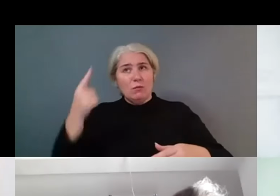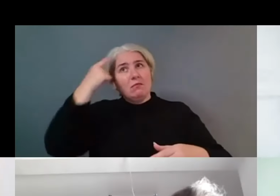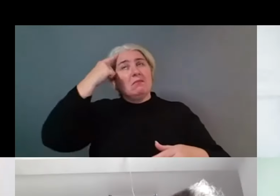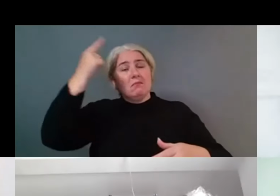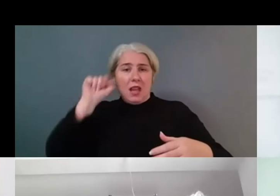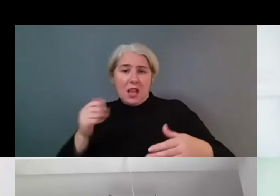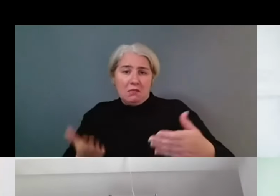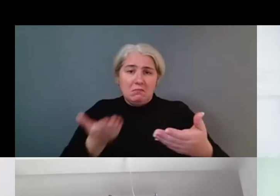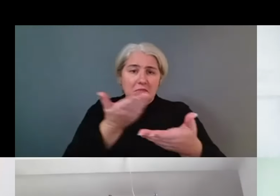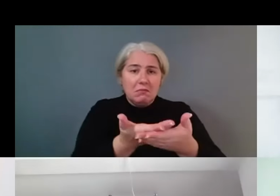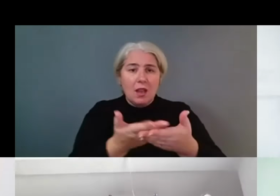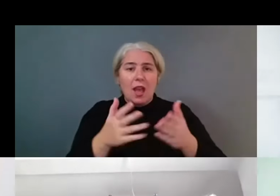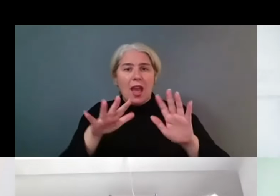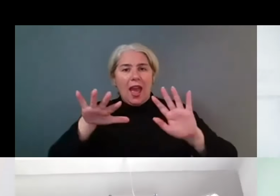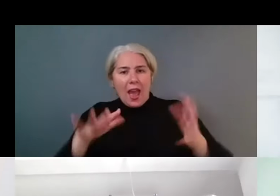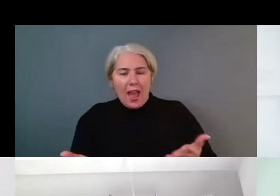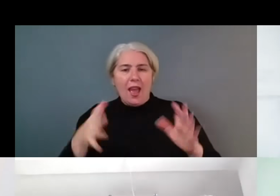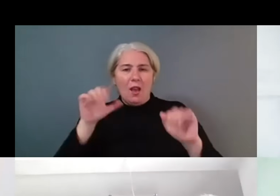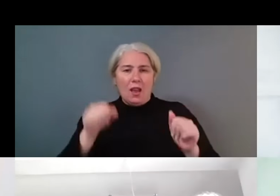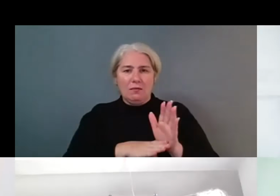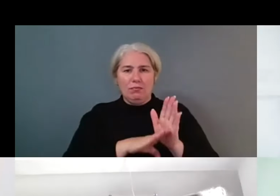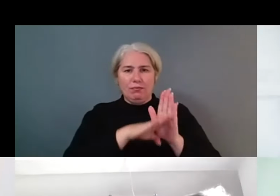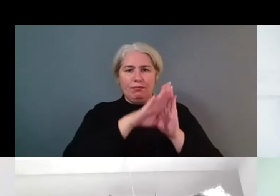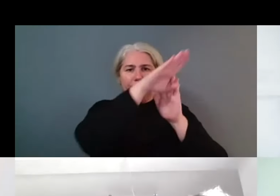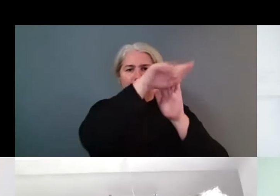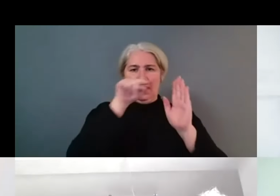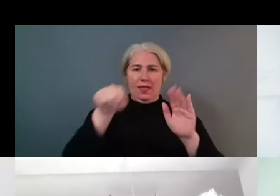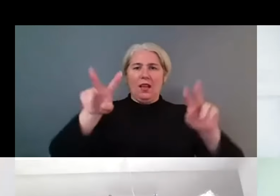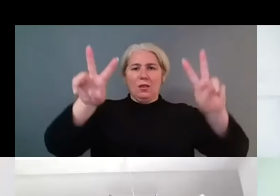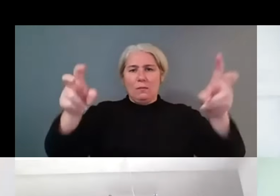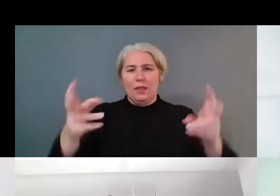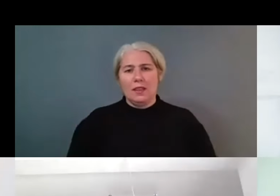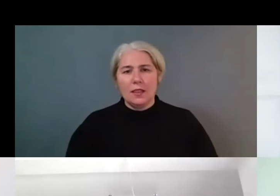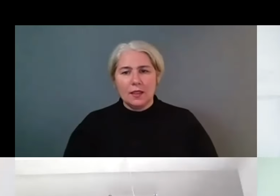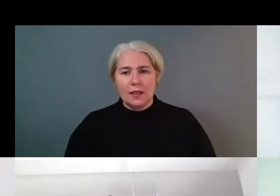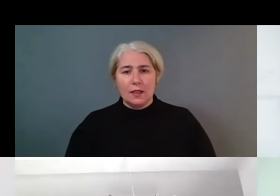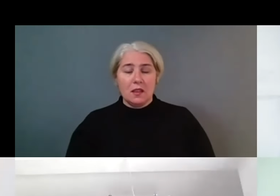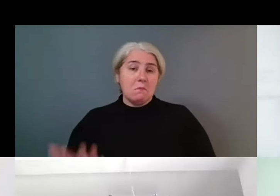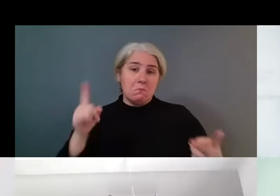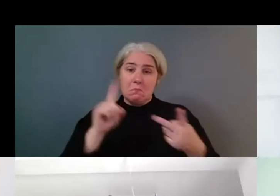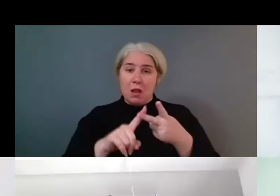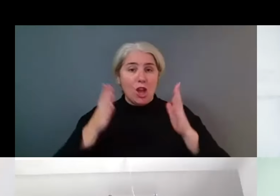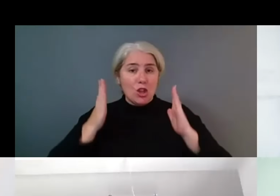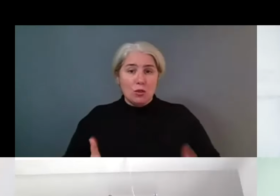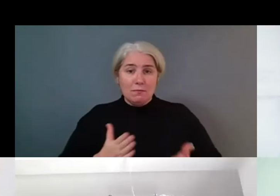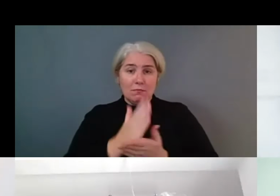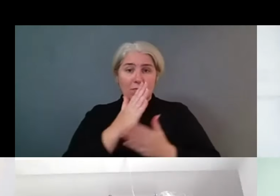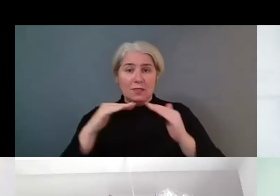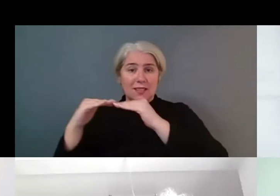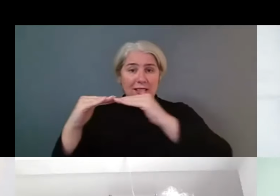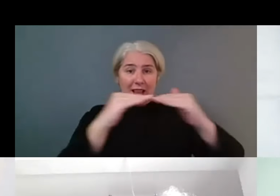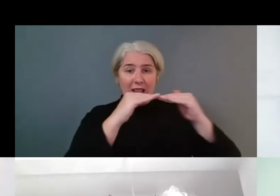how to address these issues based on the human rights standards and standards that are provided within the